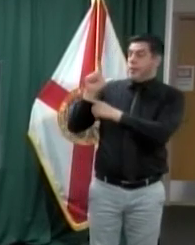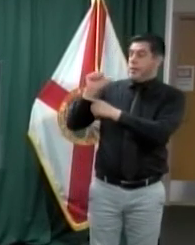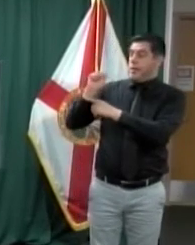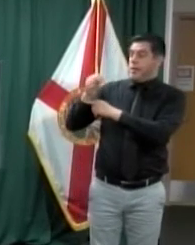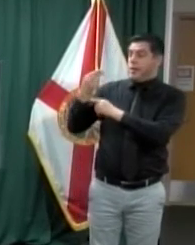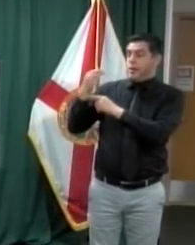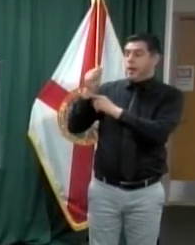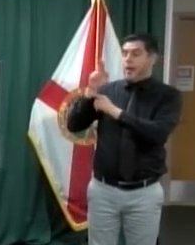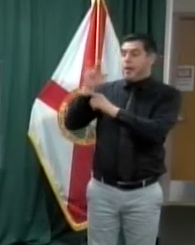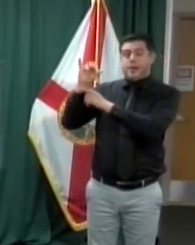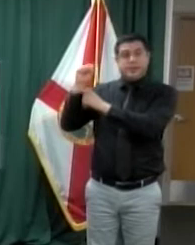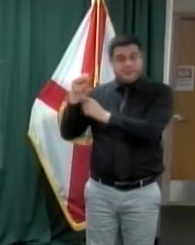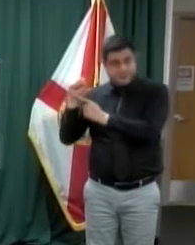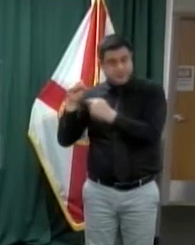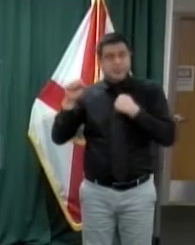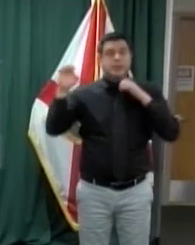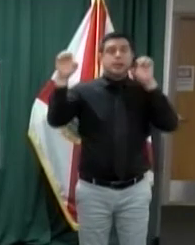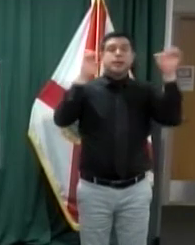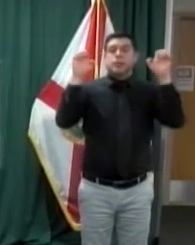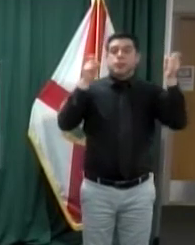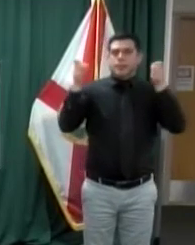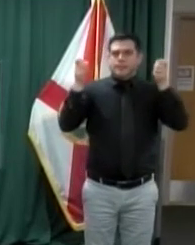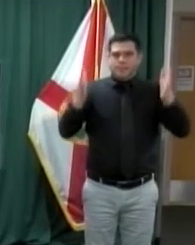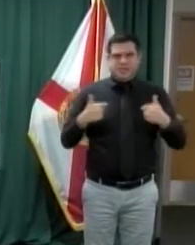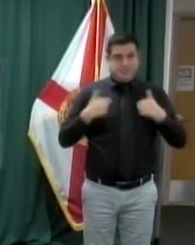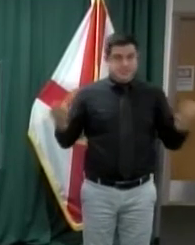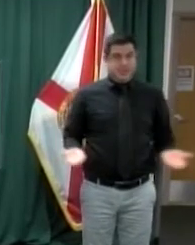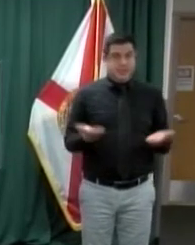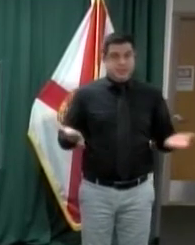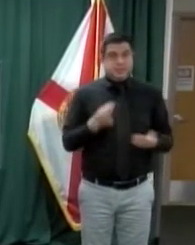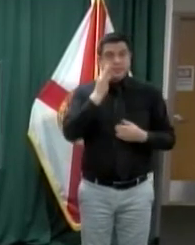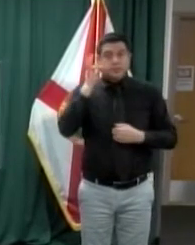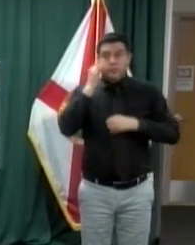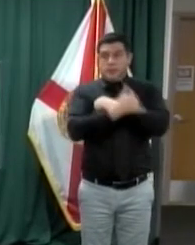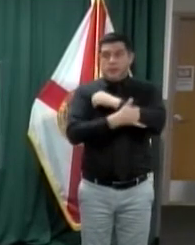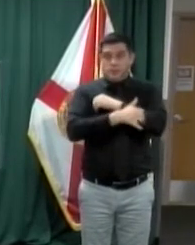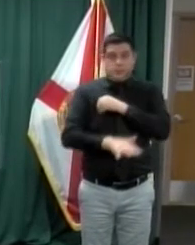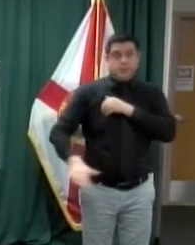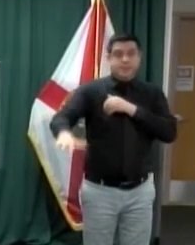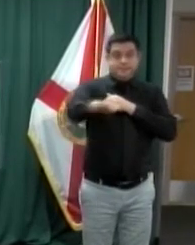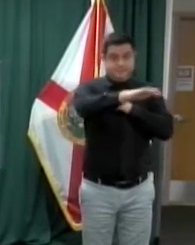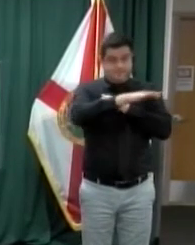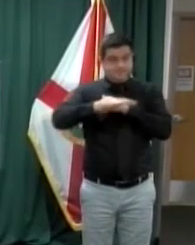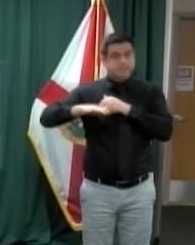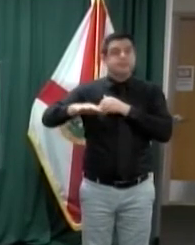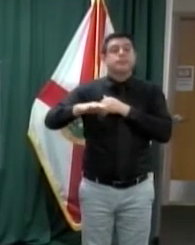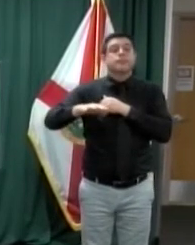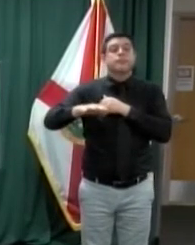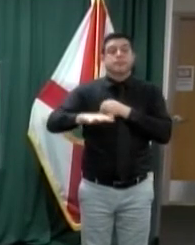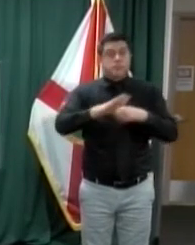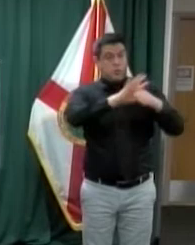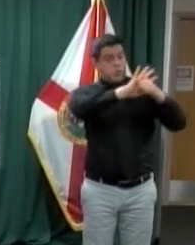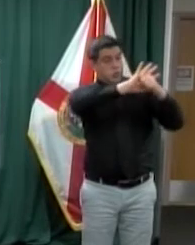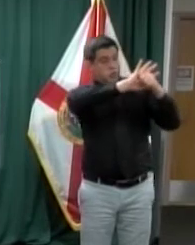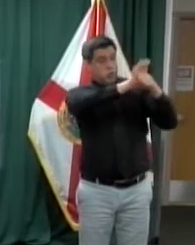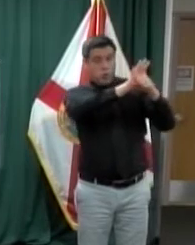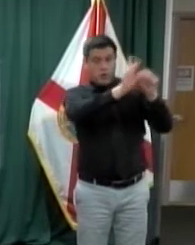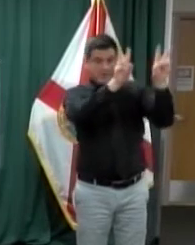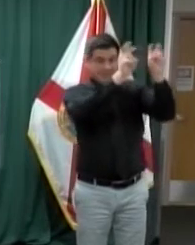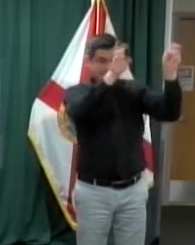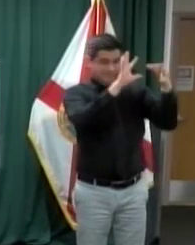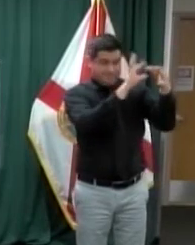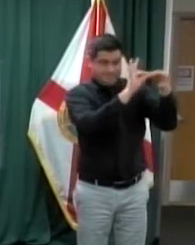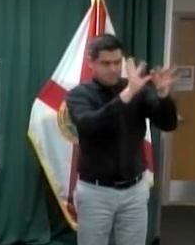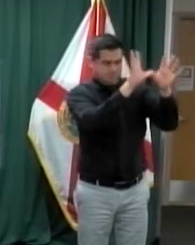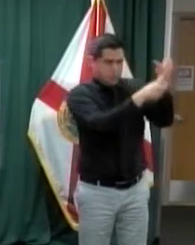County. Before I get into the COVID-19 response, I want to give a small recap on the